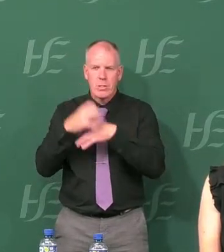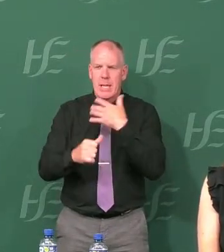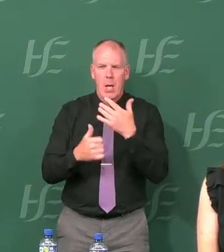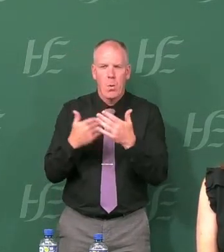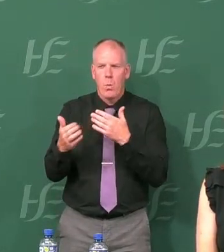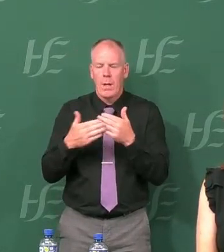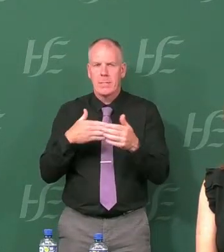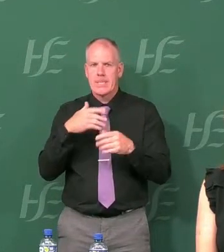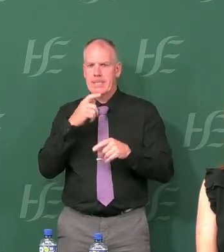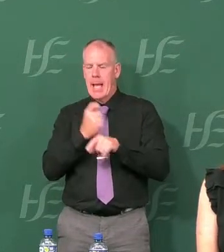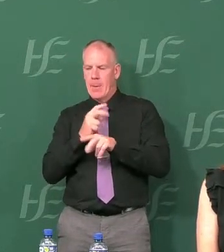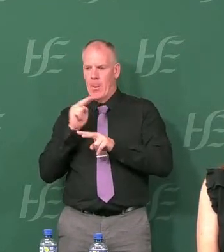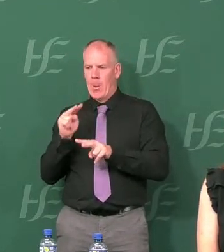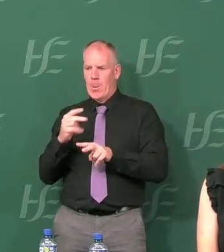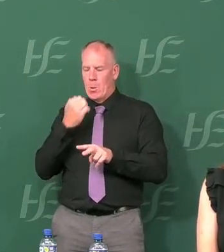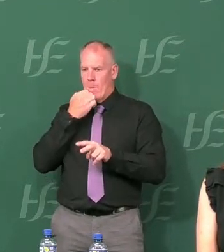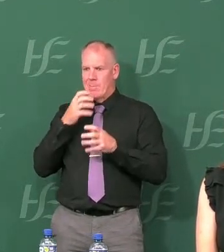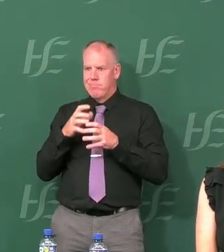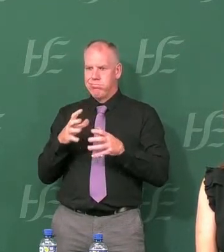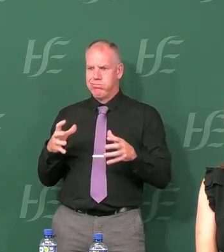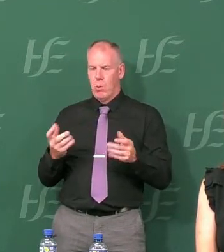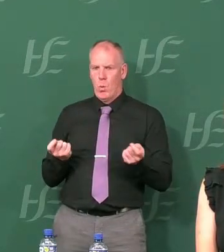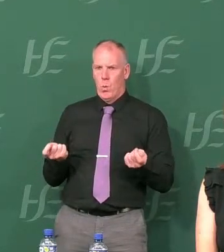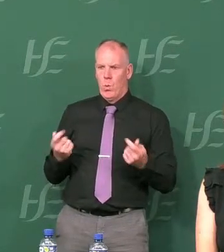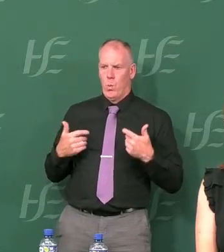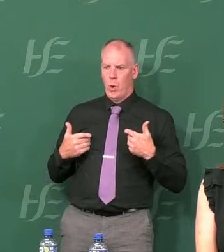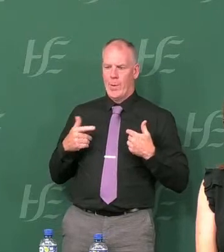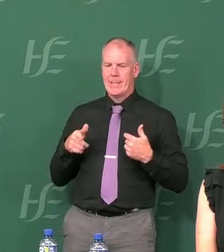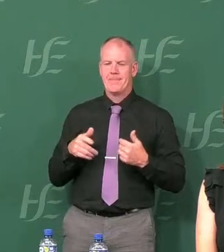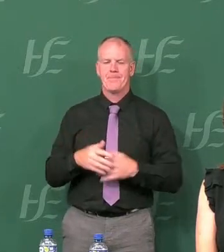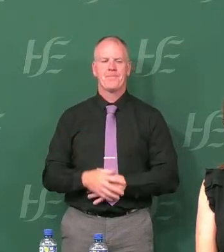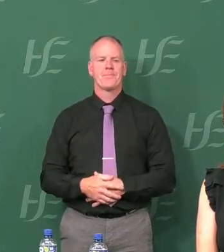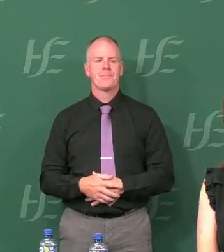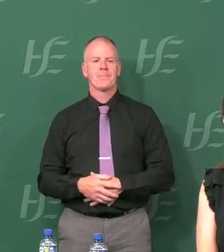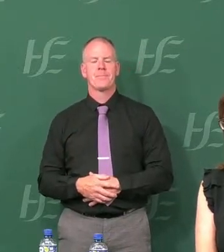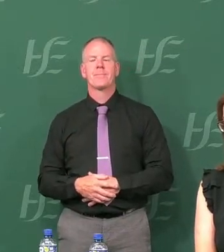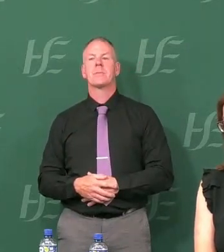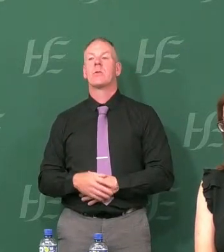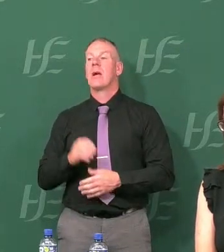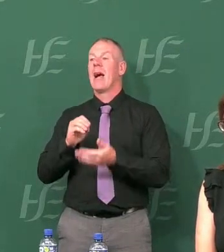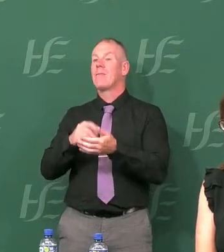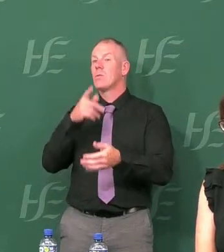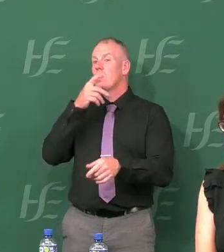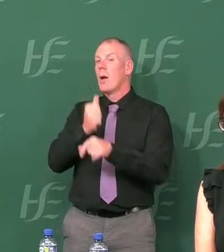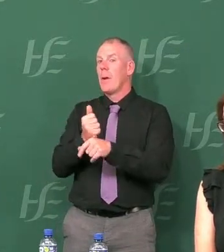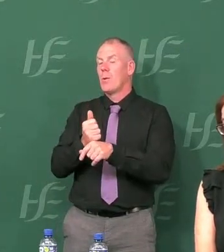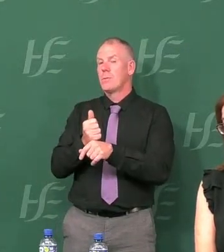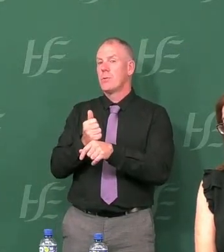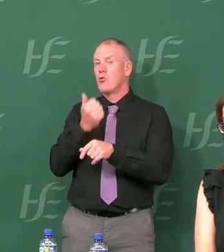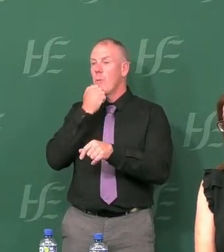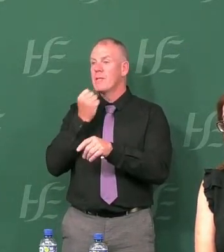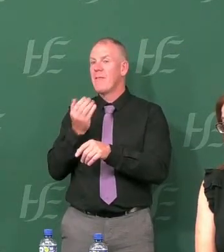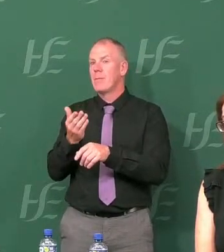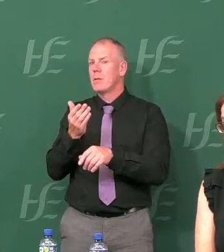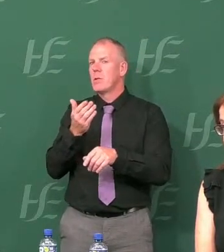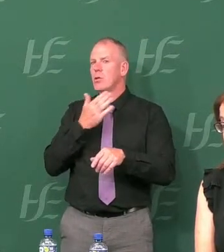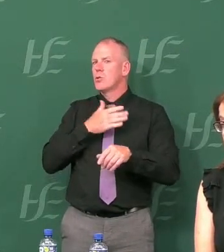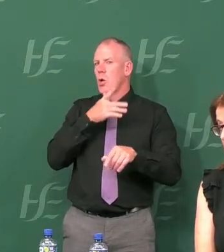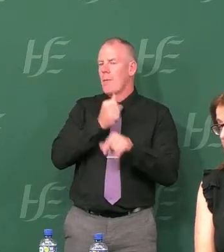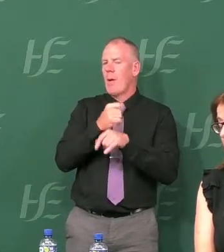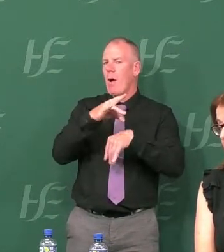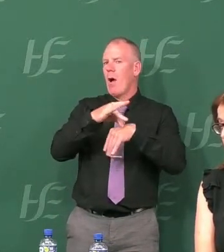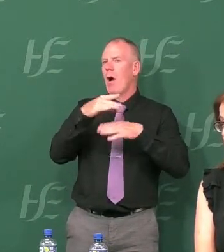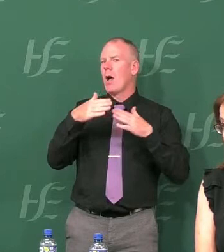At what point do you start to get very worried about that? I think that so capacity, it's important when we talk about capacity that we don't only talk about hospitals. So our health